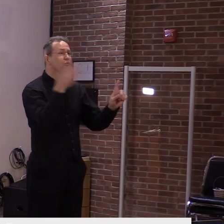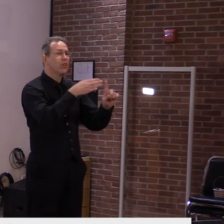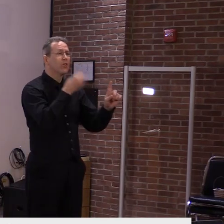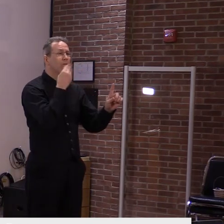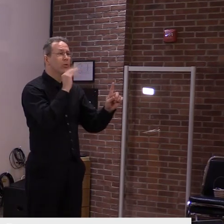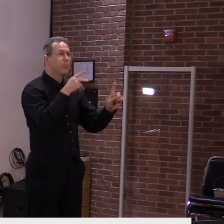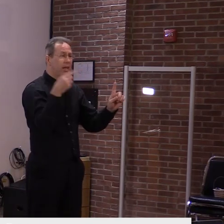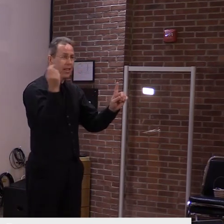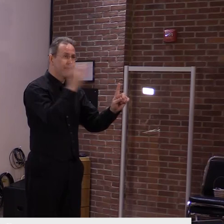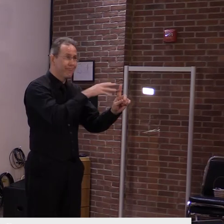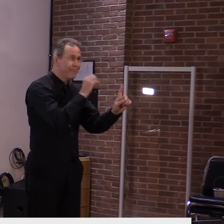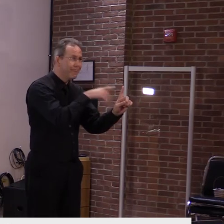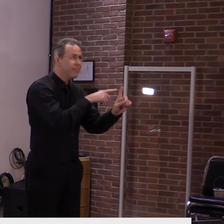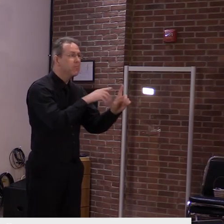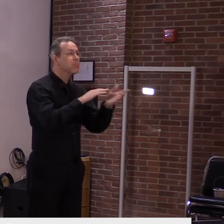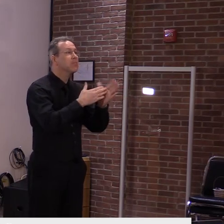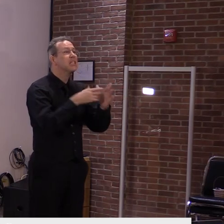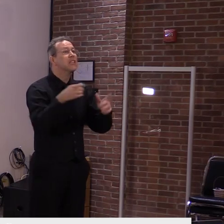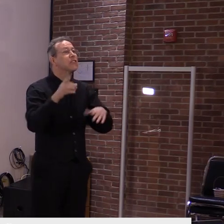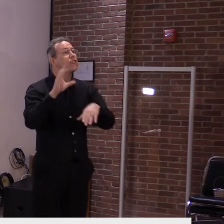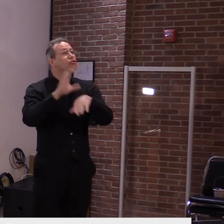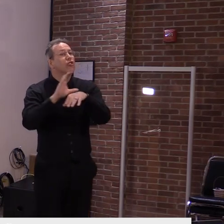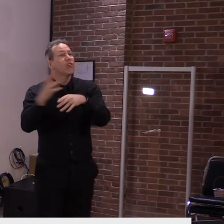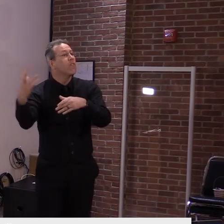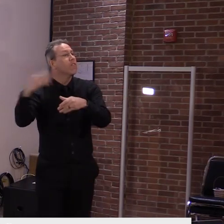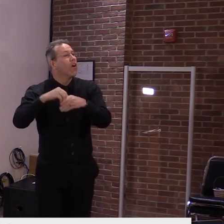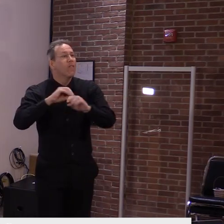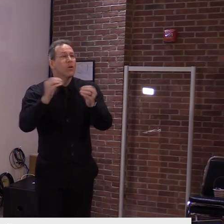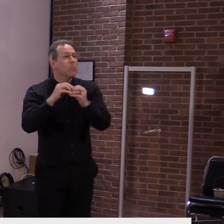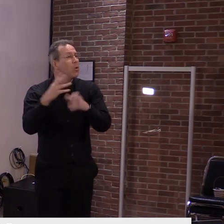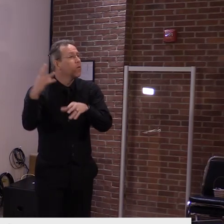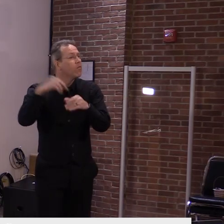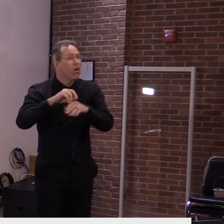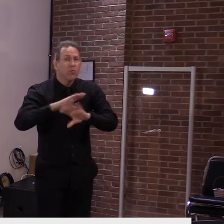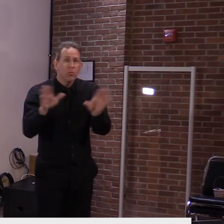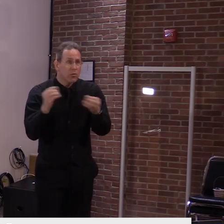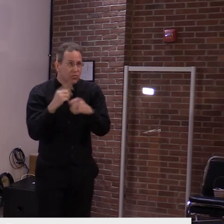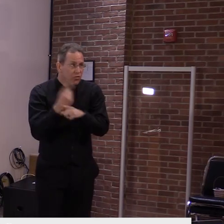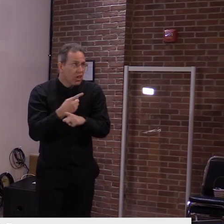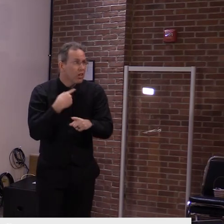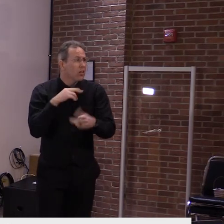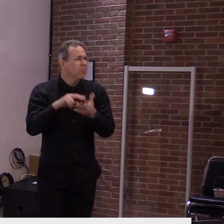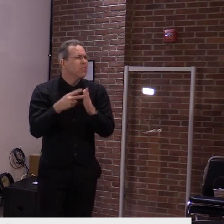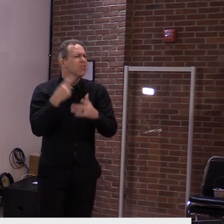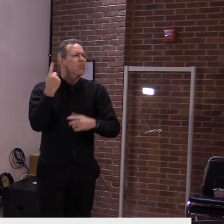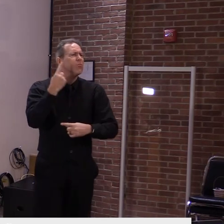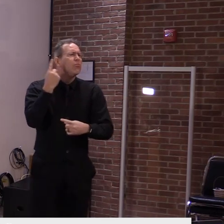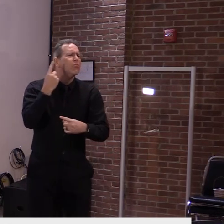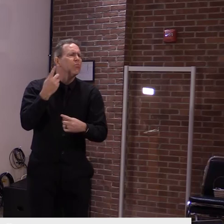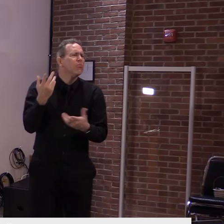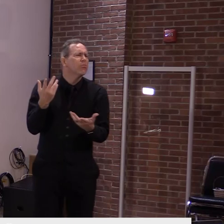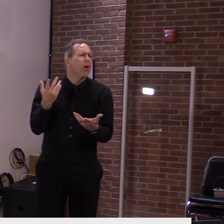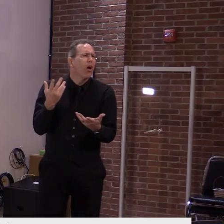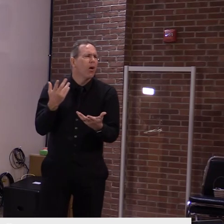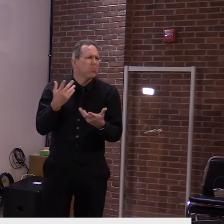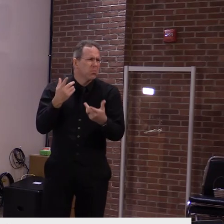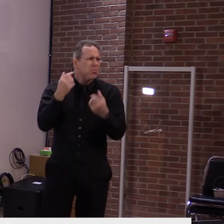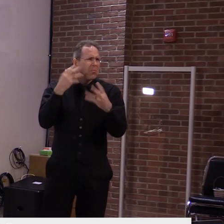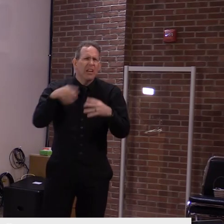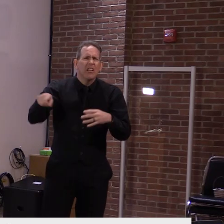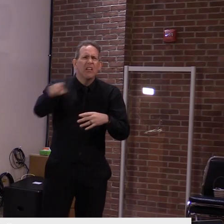Secretary Smith said he was willing to have volunteers step forward. Has his office since heard from any faith-based organizations